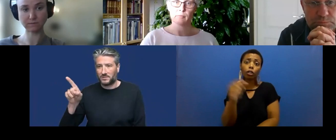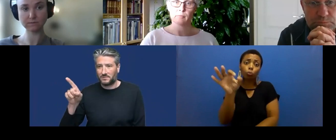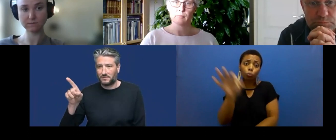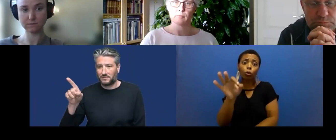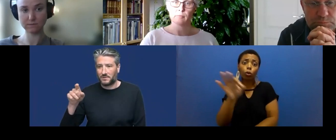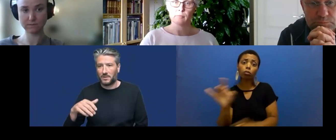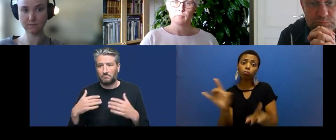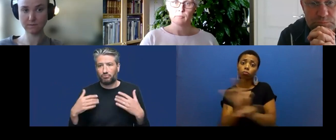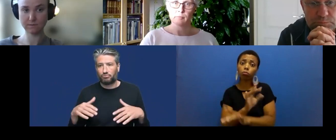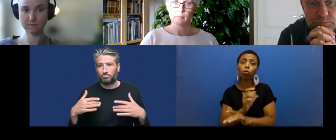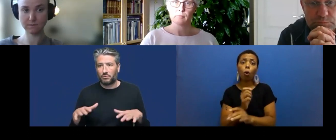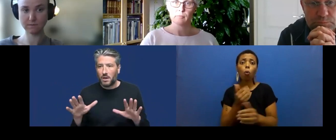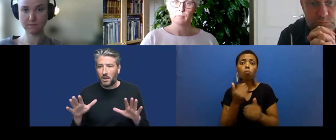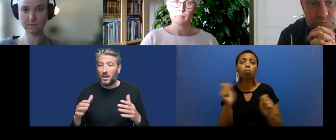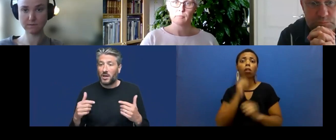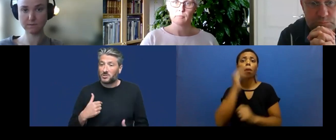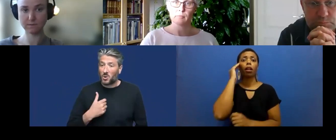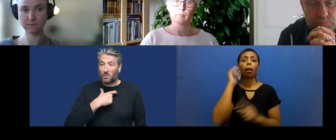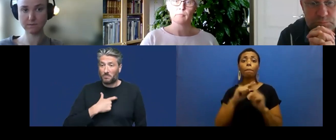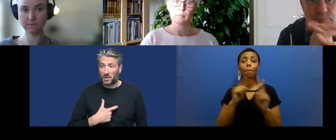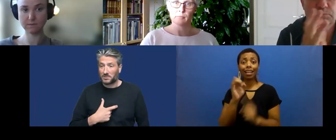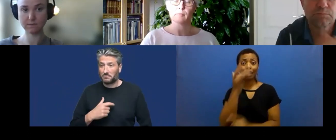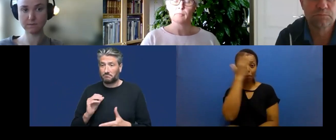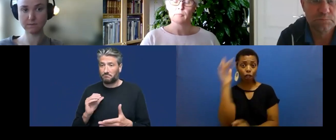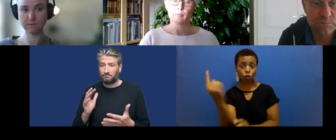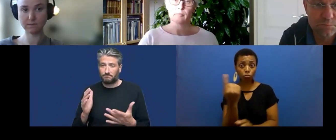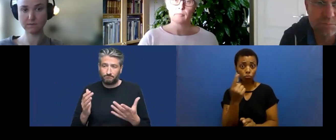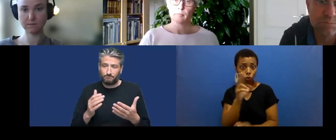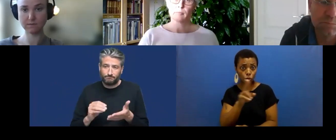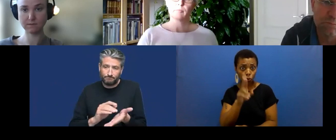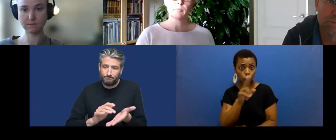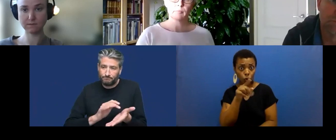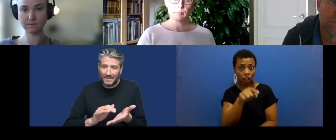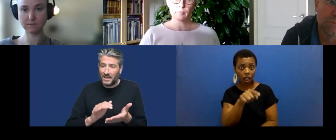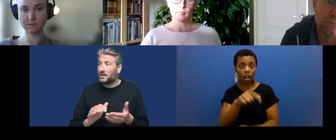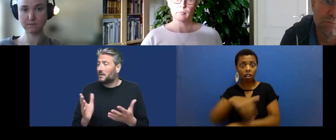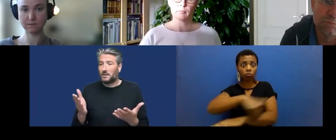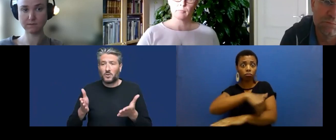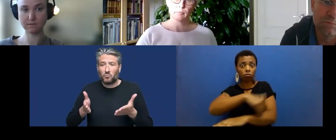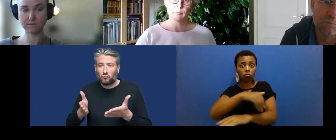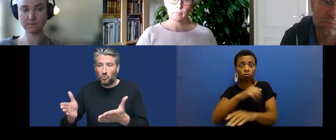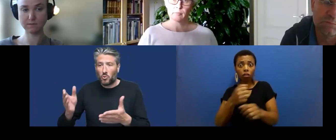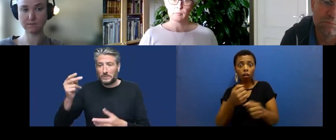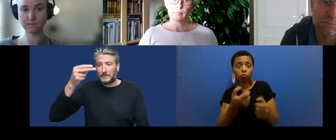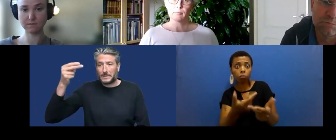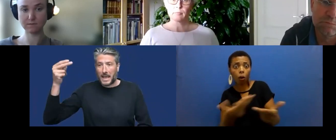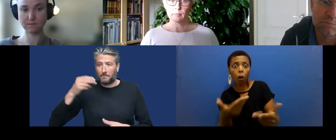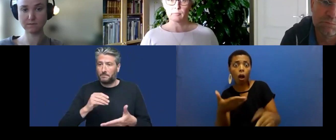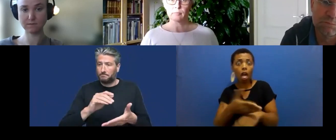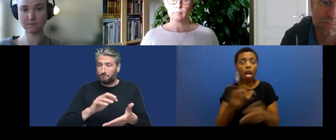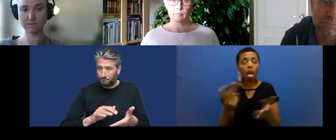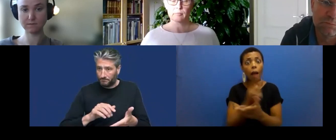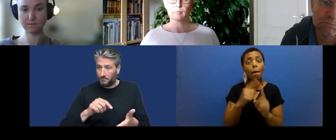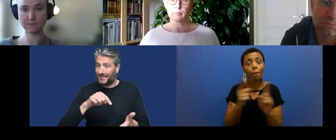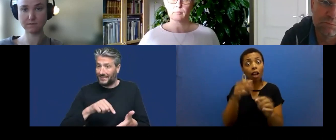a user enter a civic number on the street, then we can bring them to the door itself